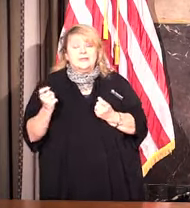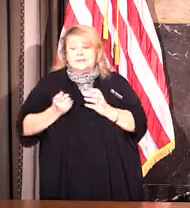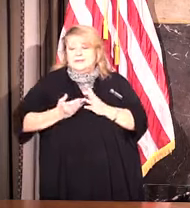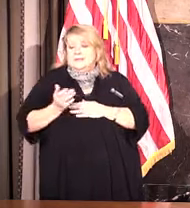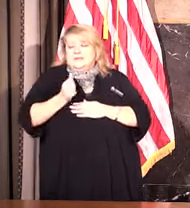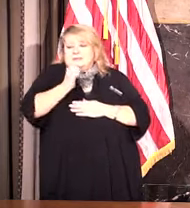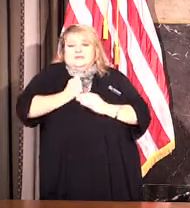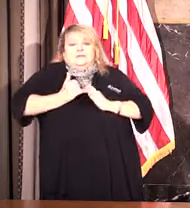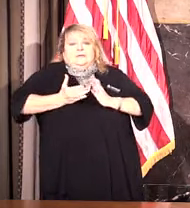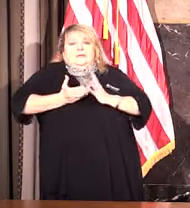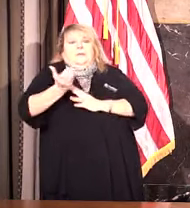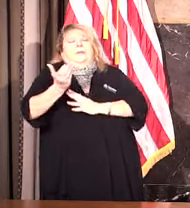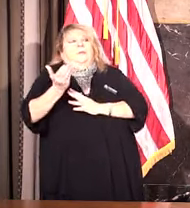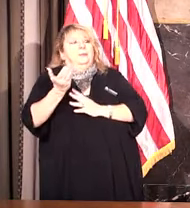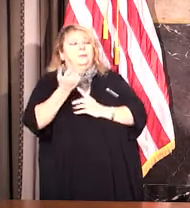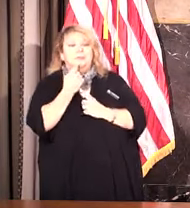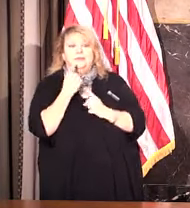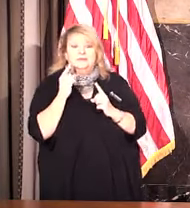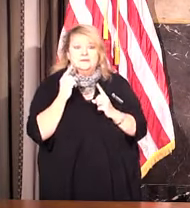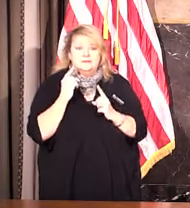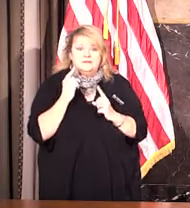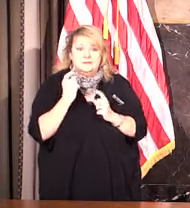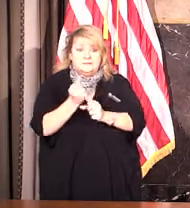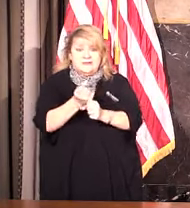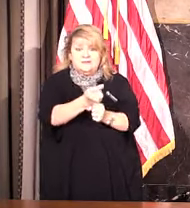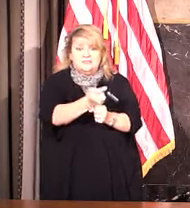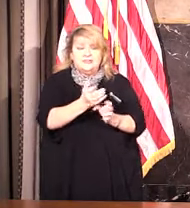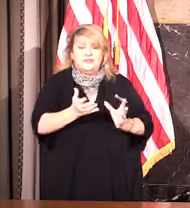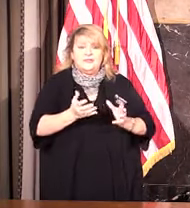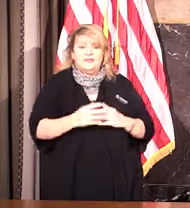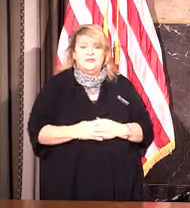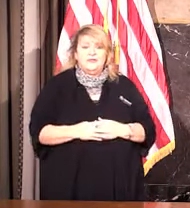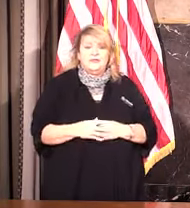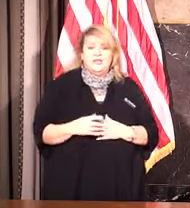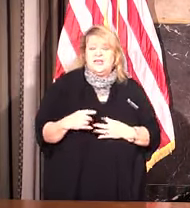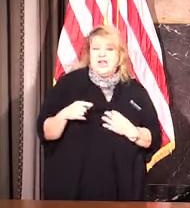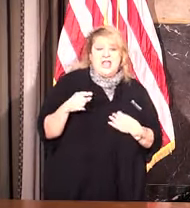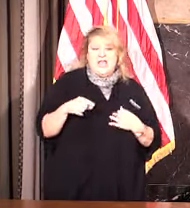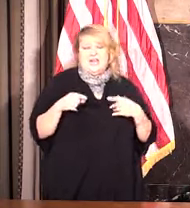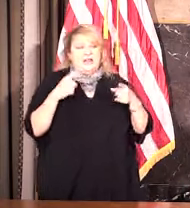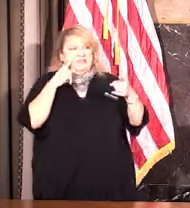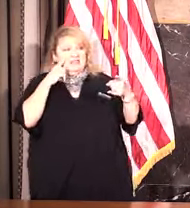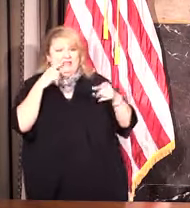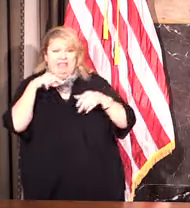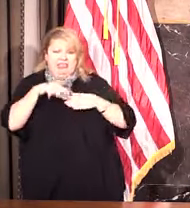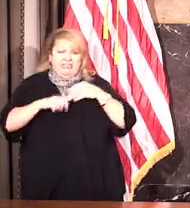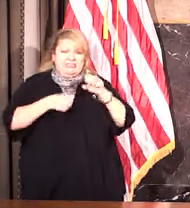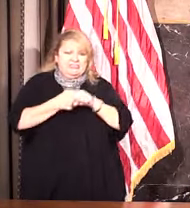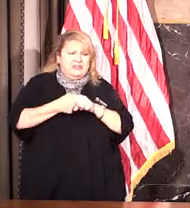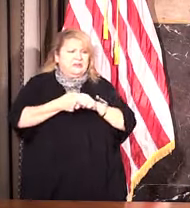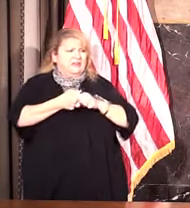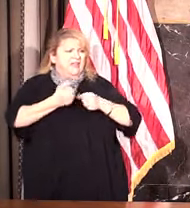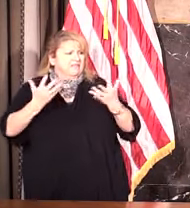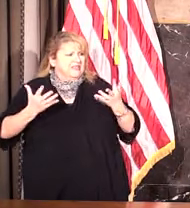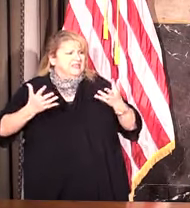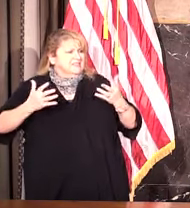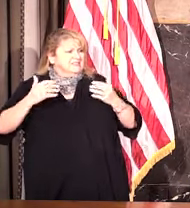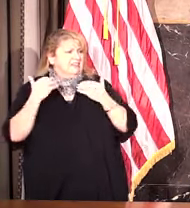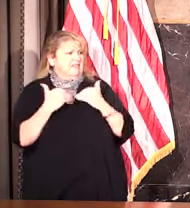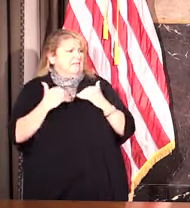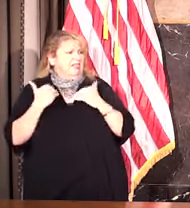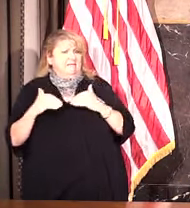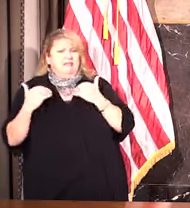in a fashion that we can probably not even conceive of today in terms of the amount of Thanksgiving that we